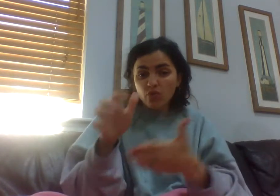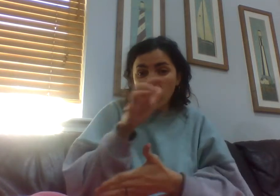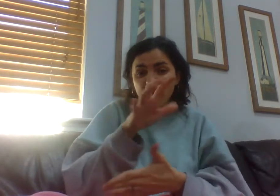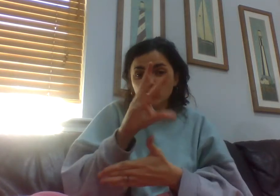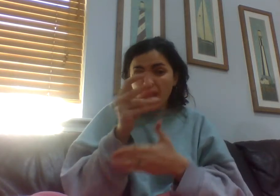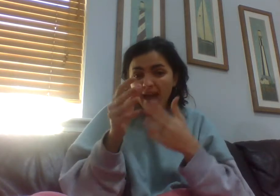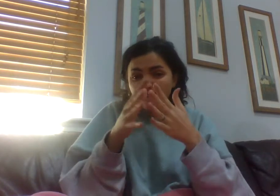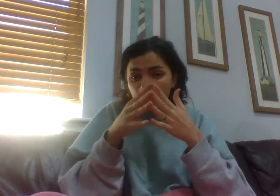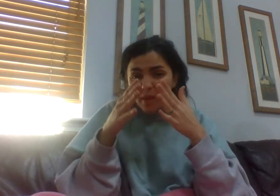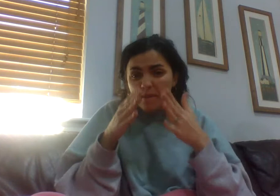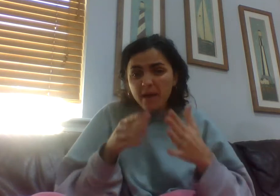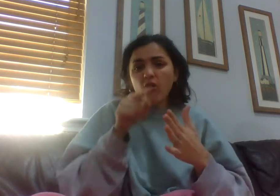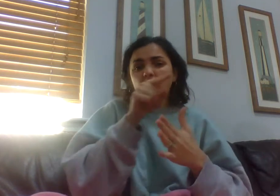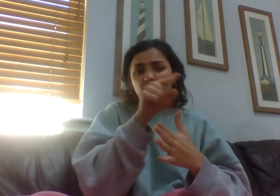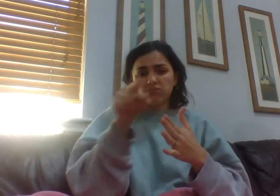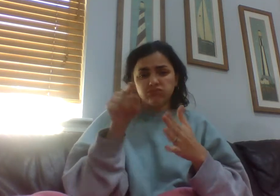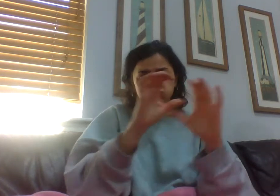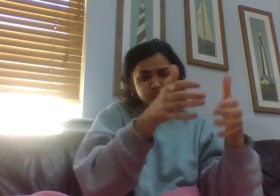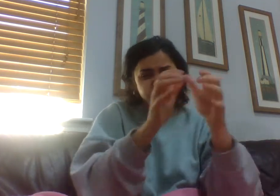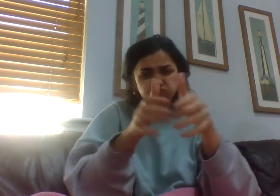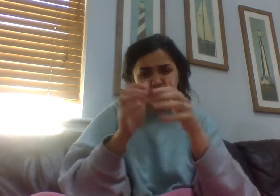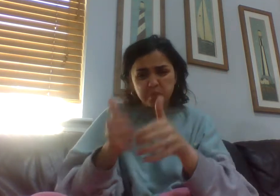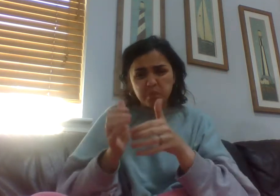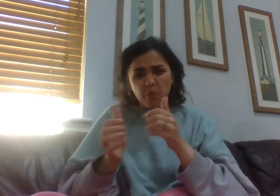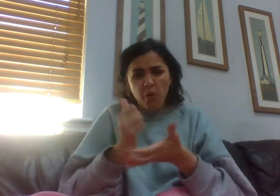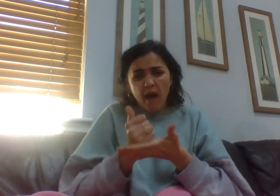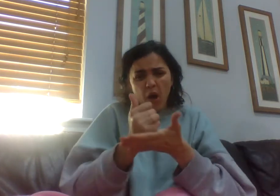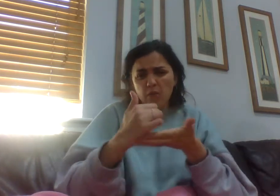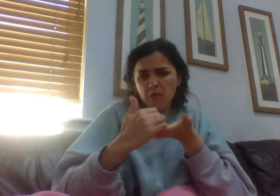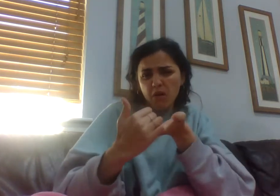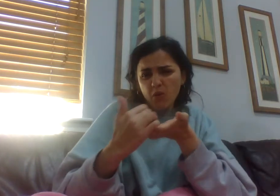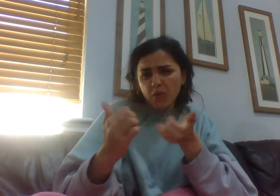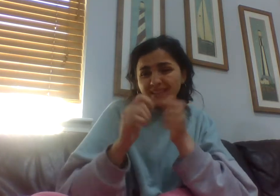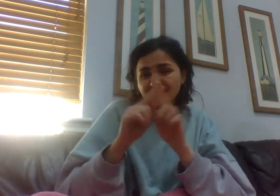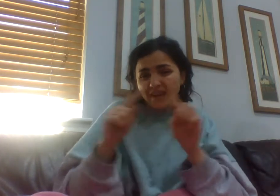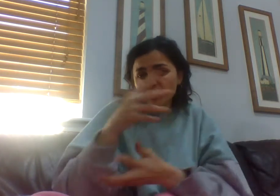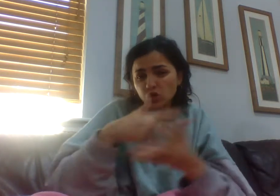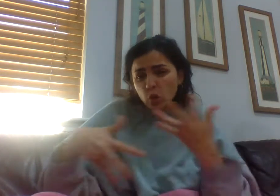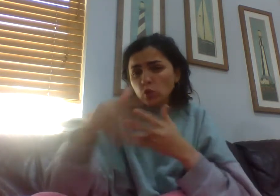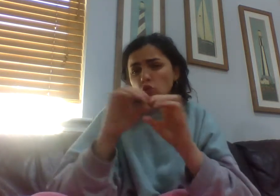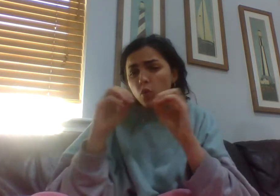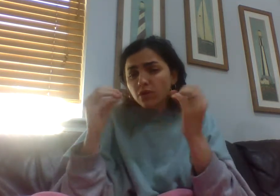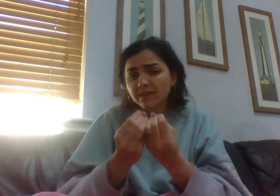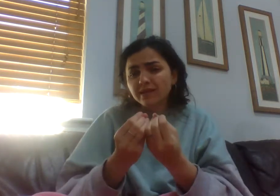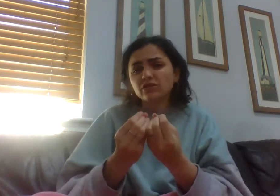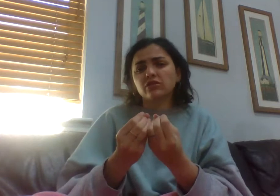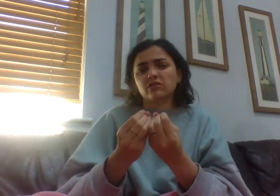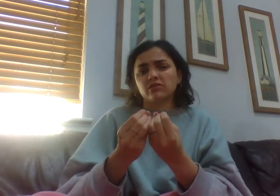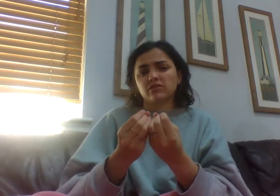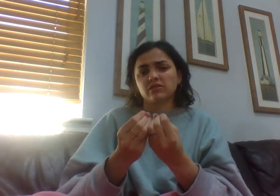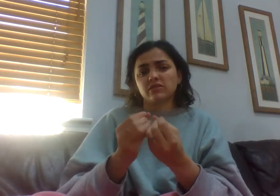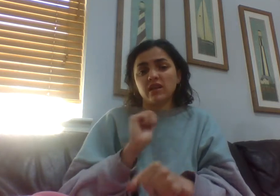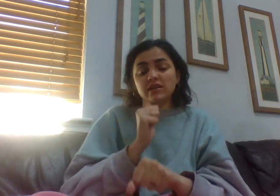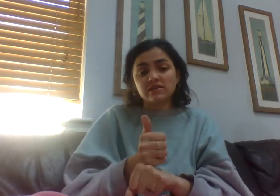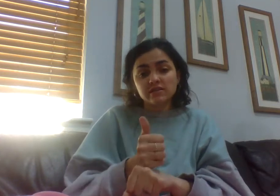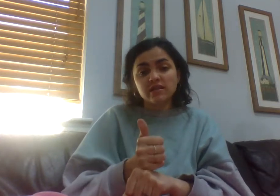assisted in different social organizations and in placing African Americans who had recently arrived from the South